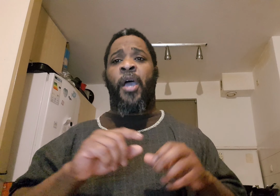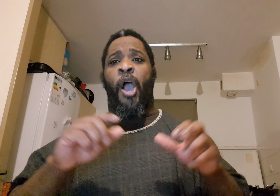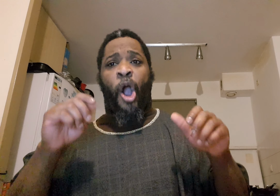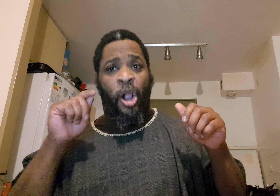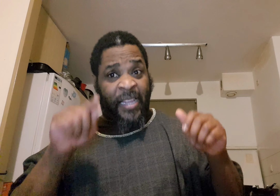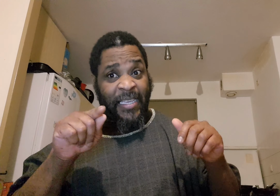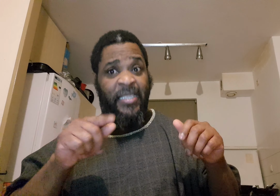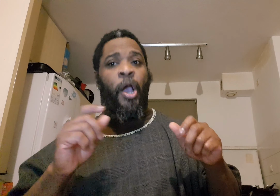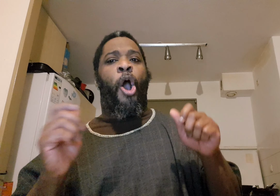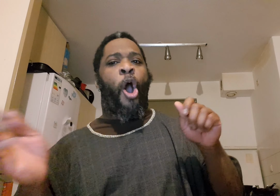this